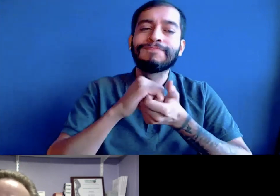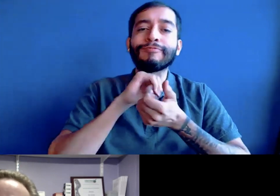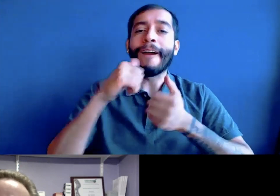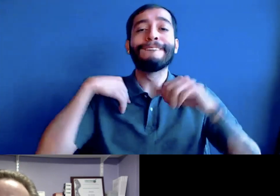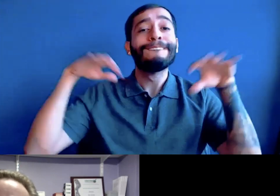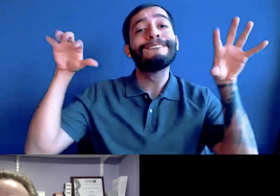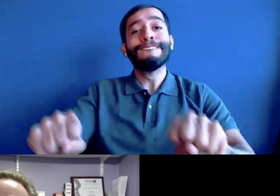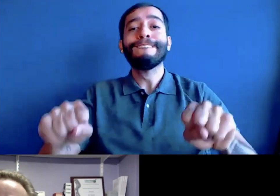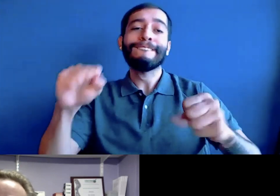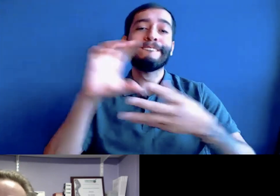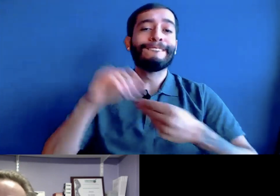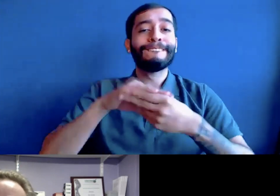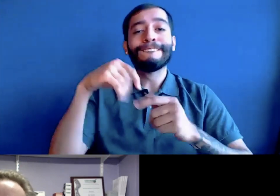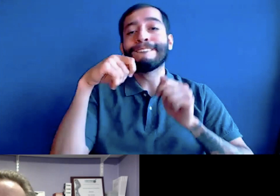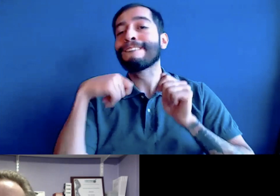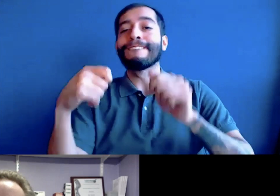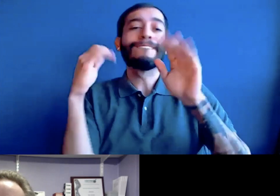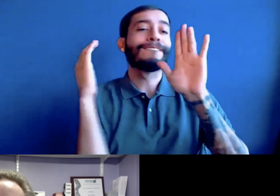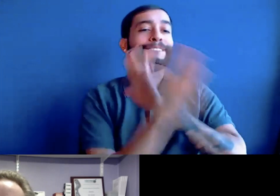happen with disability?